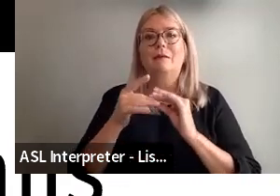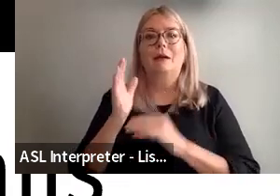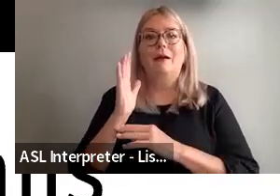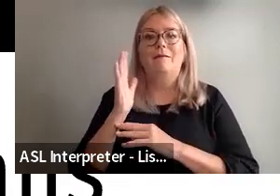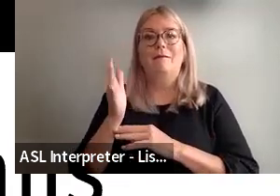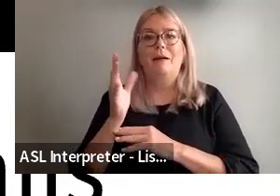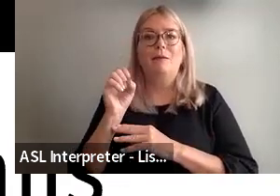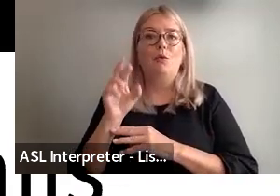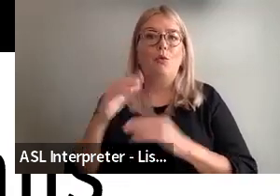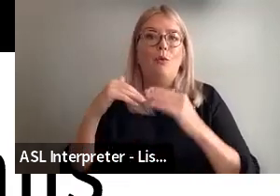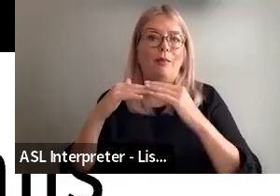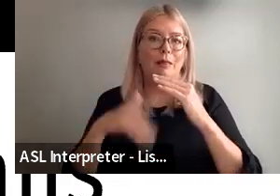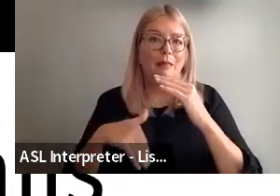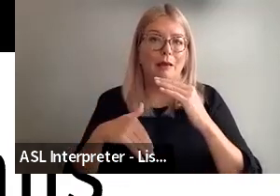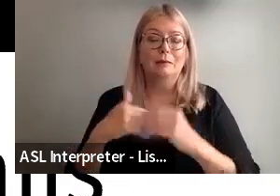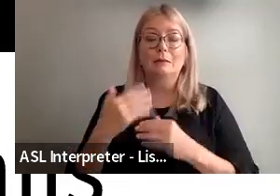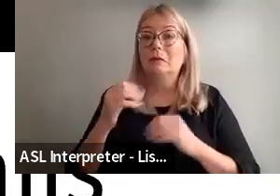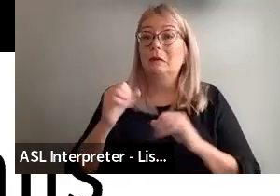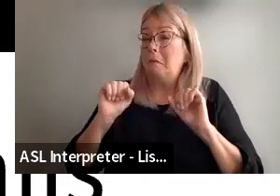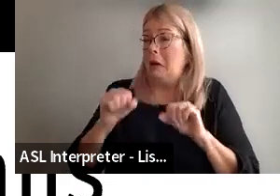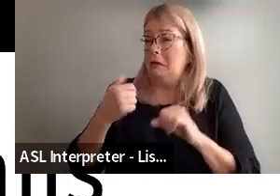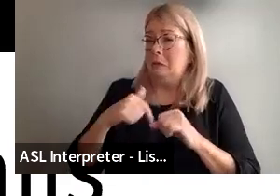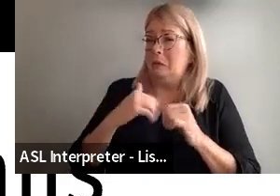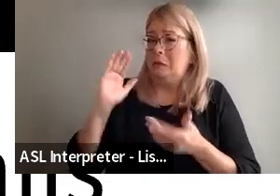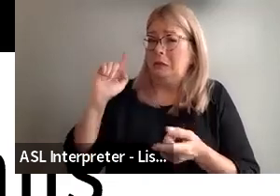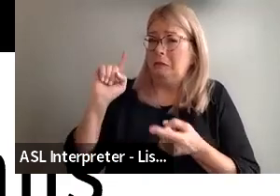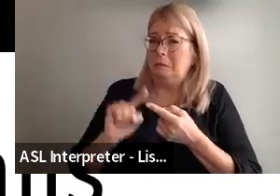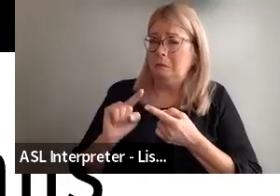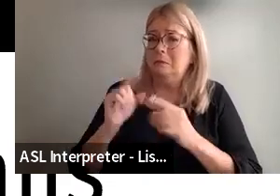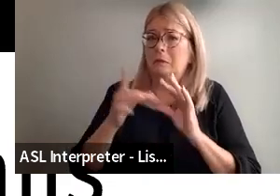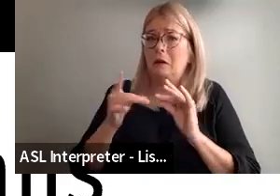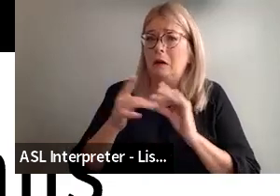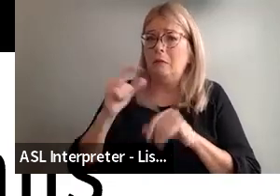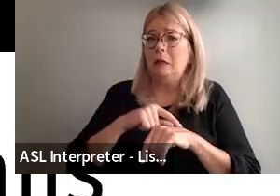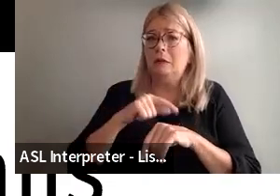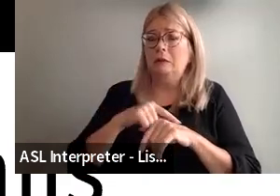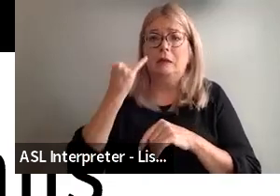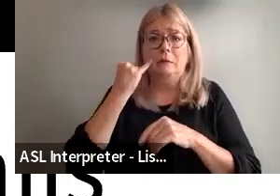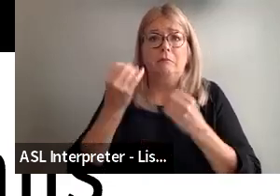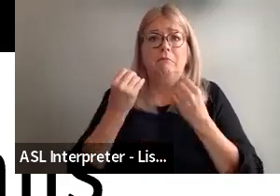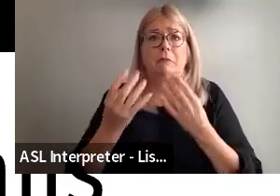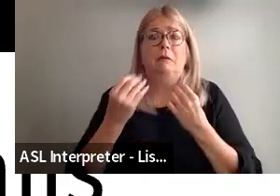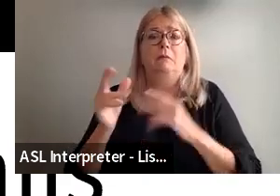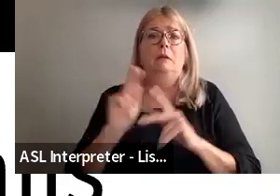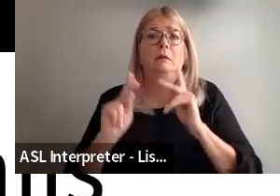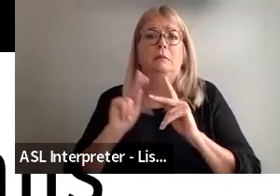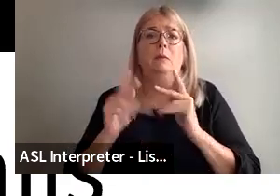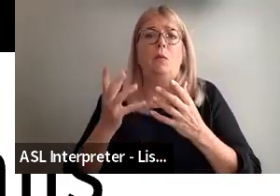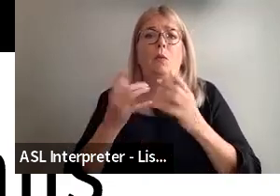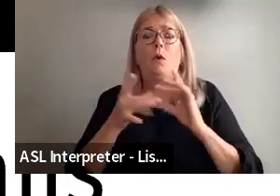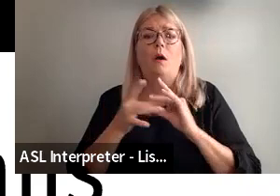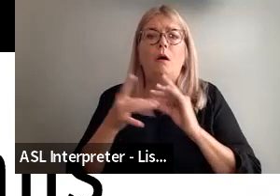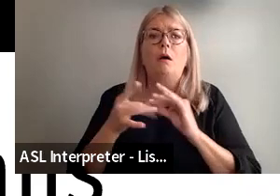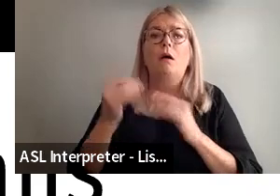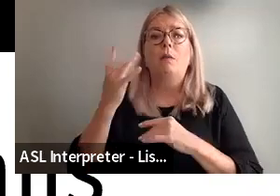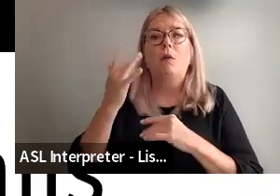We may need to reduce the comment time to 2 minutes if a large number of people would like to comment. That way, we can be sure everyone has